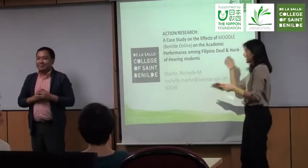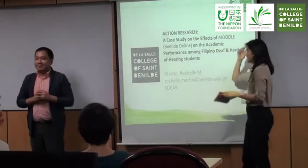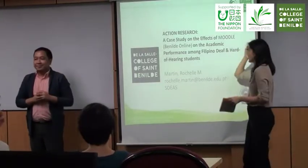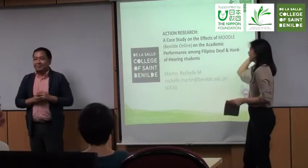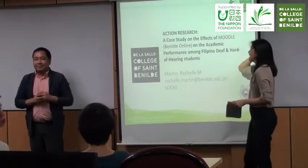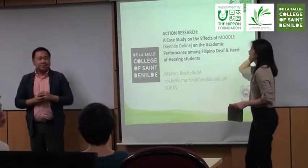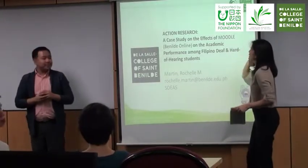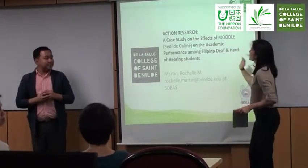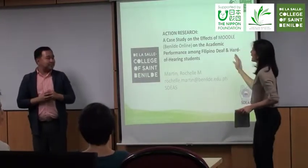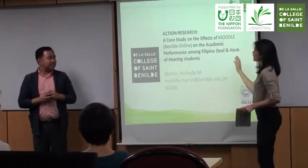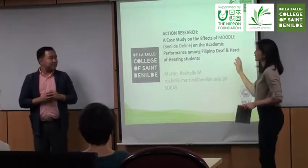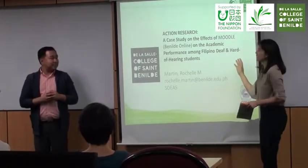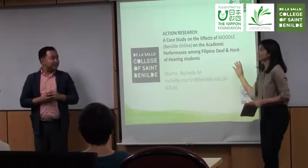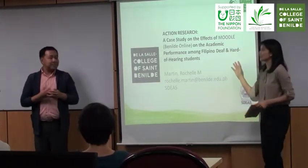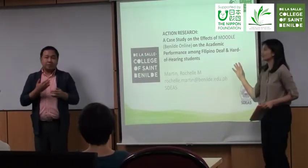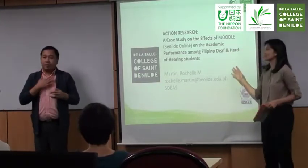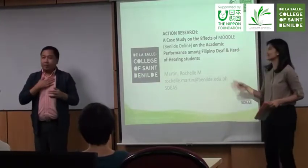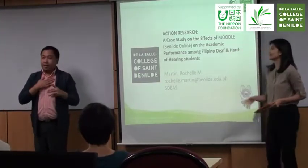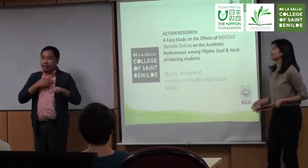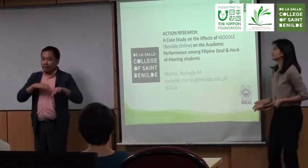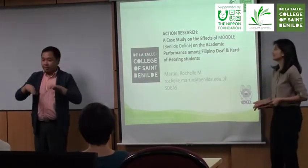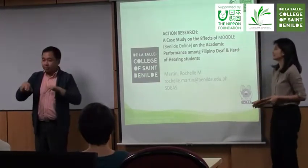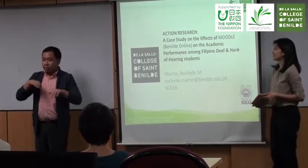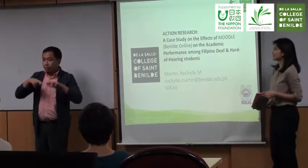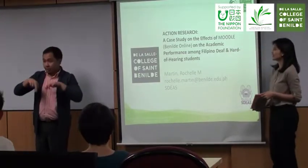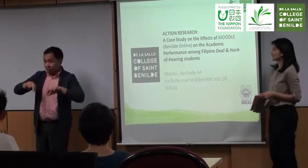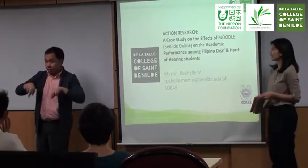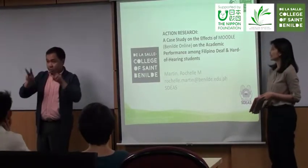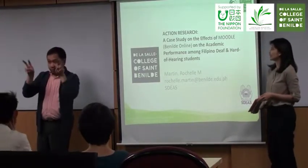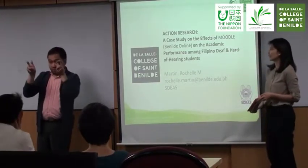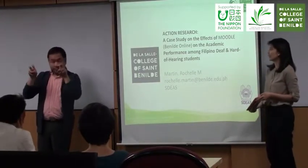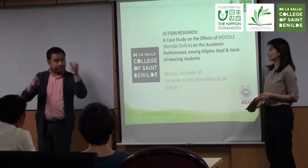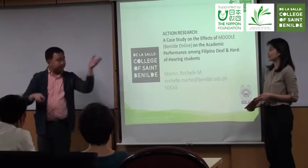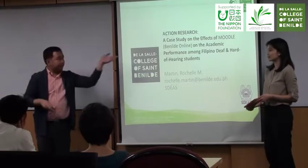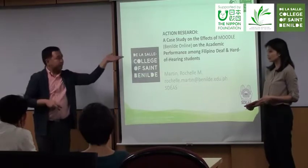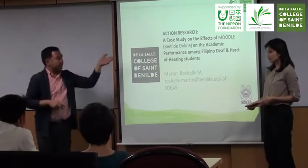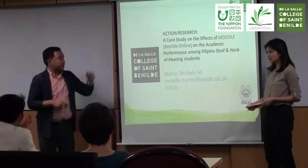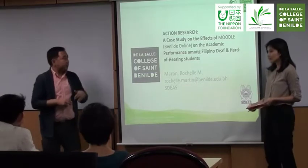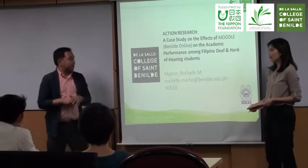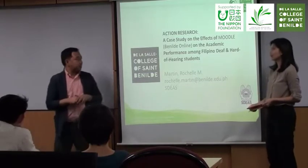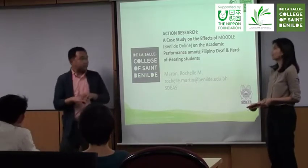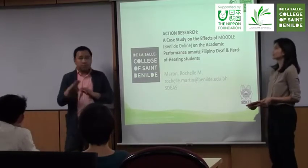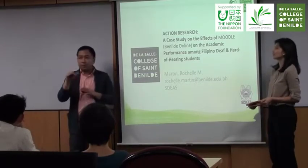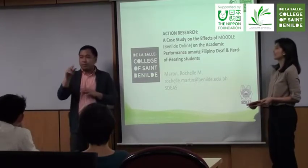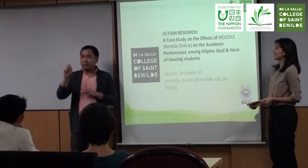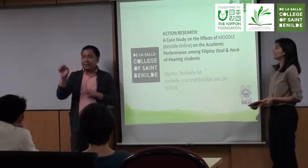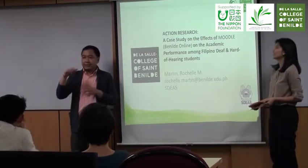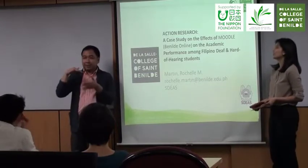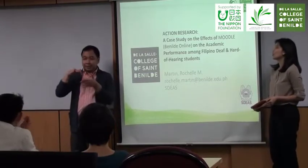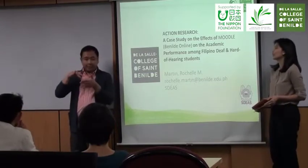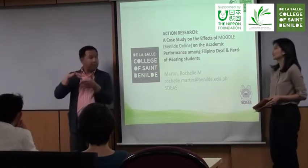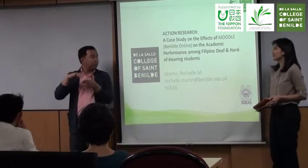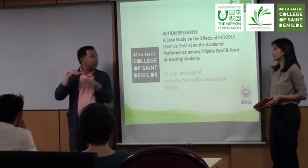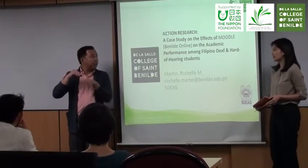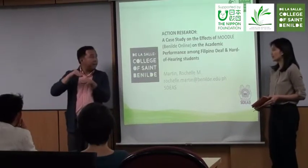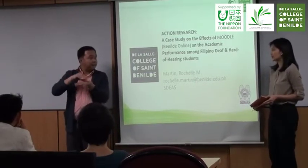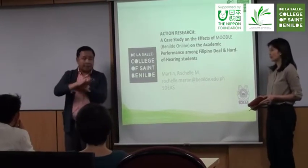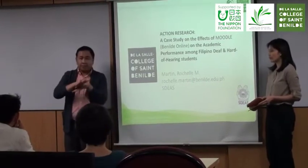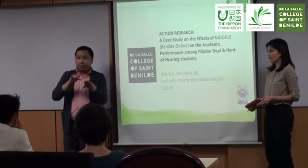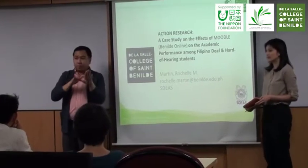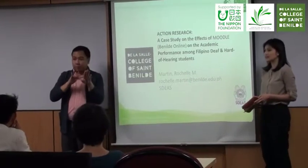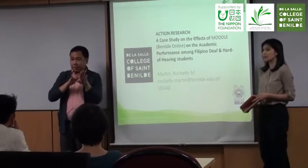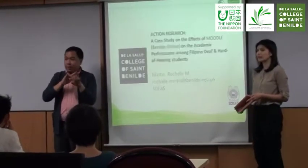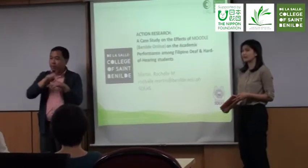Okay. Alright. So my action research is entitled A Case Study on the Effects of MOODLE or Organism Online on the